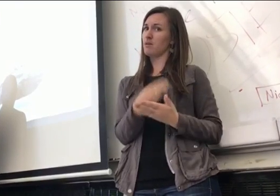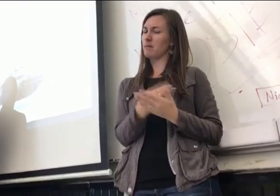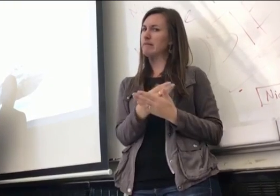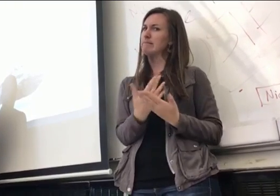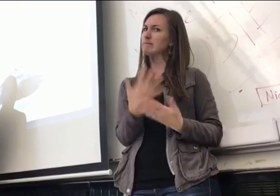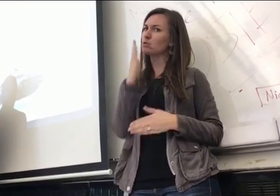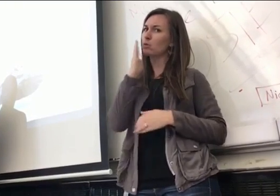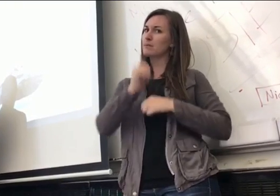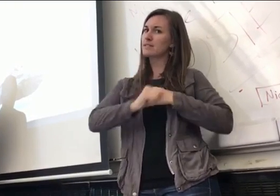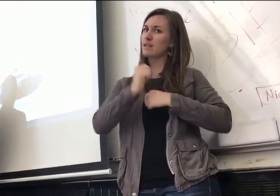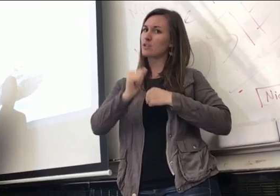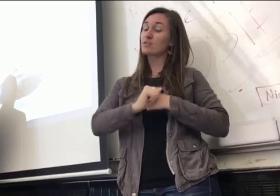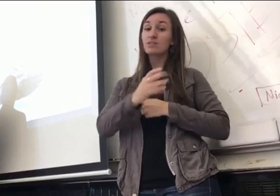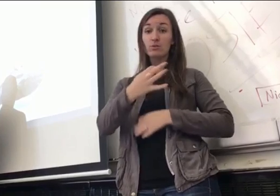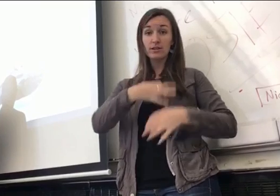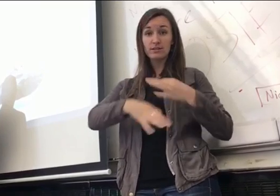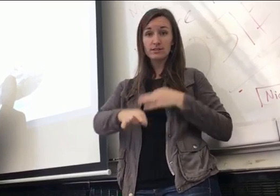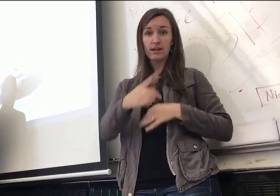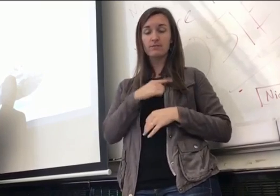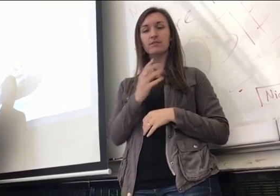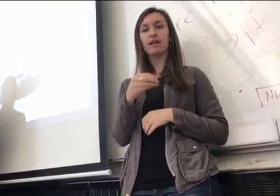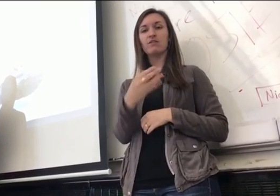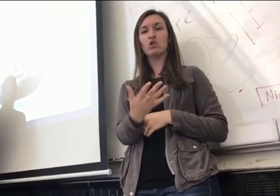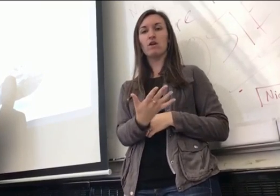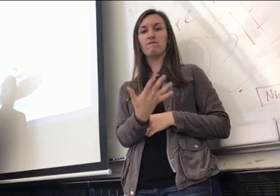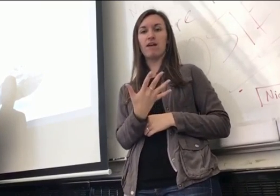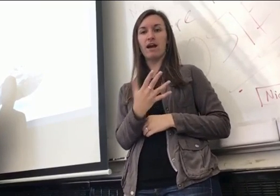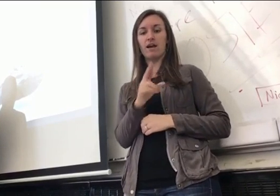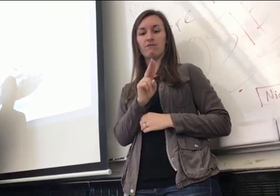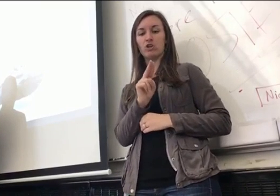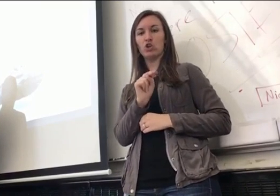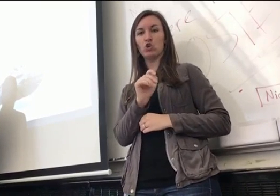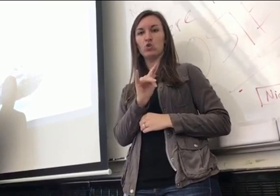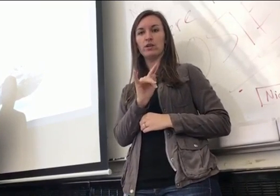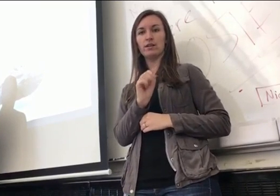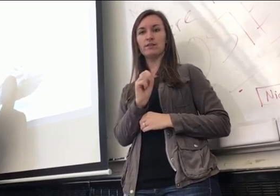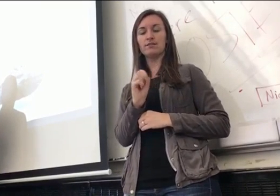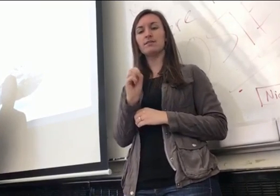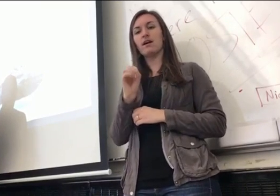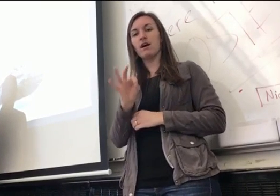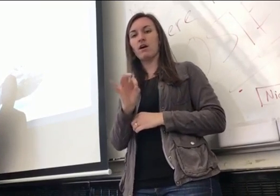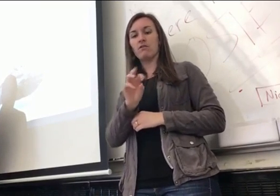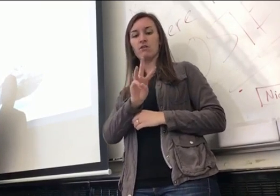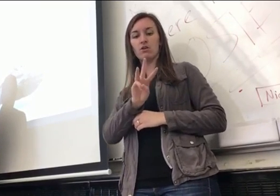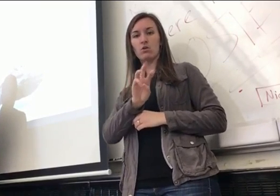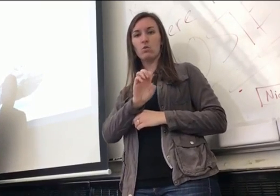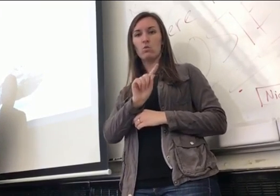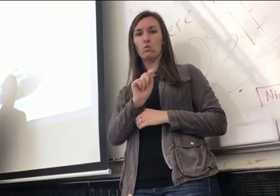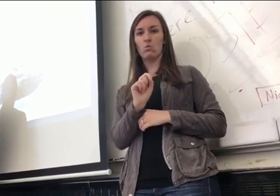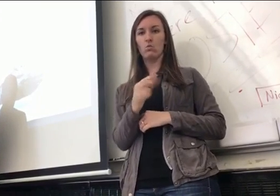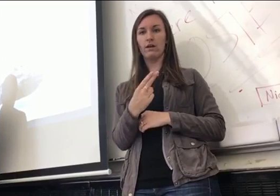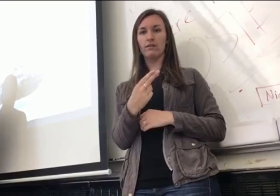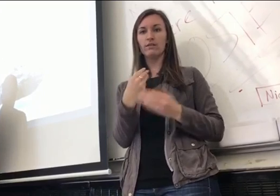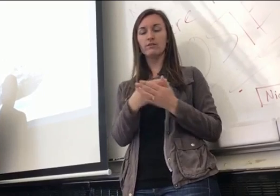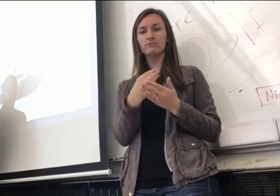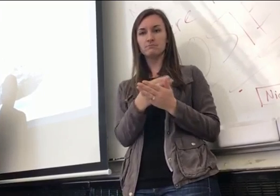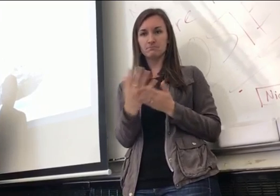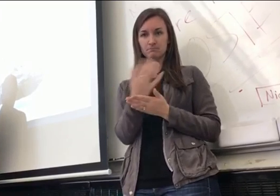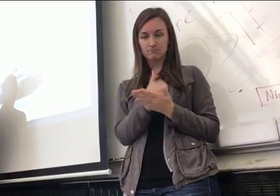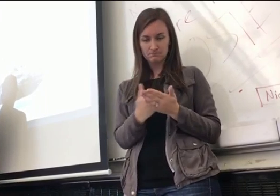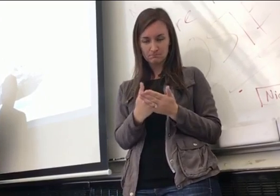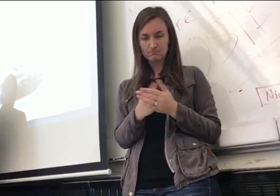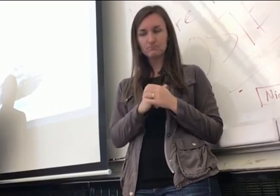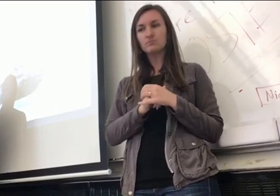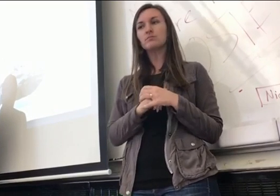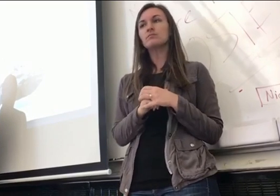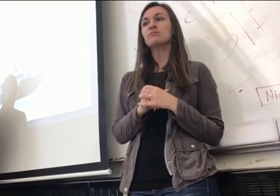dangerous. Instead, I give you 5 units of wealth. And this is all the money you've ever earned. It's your life wealth. It's going to be